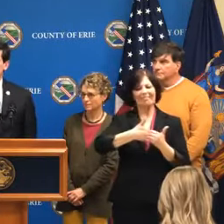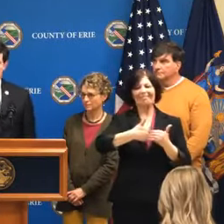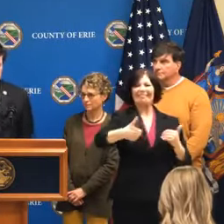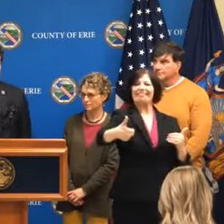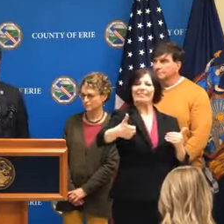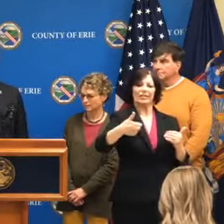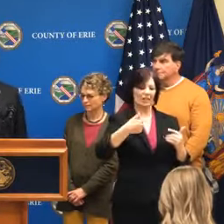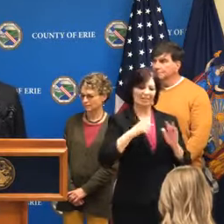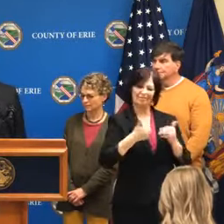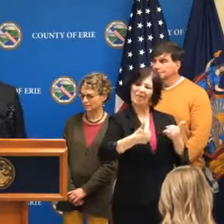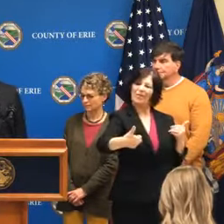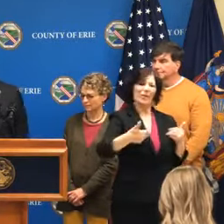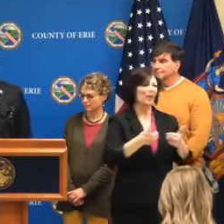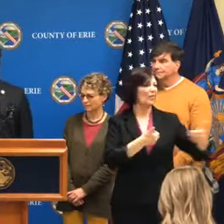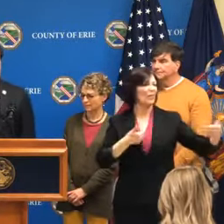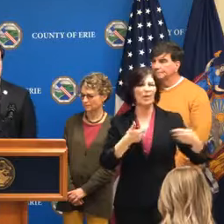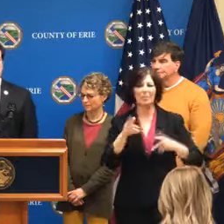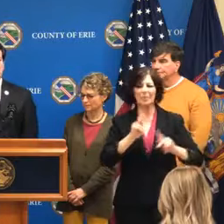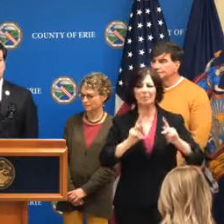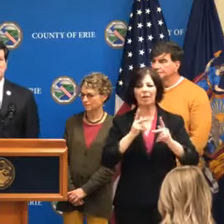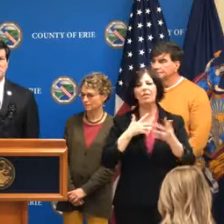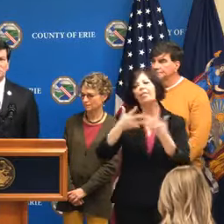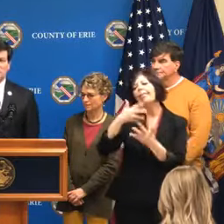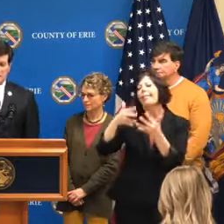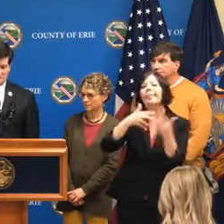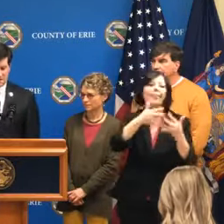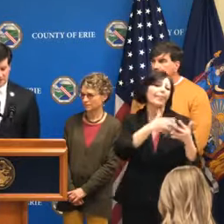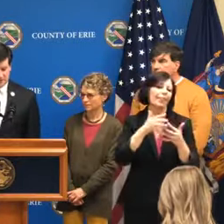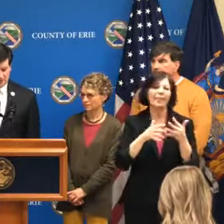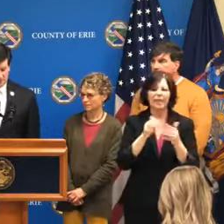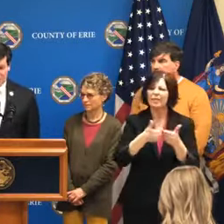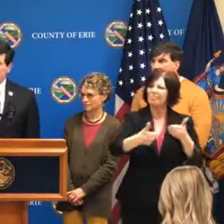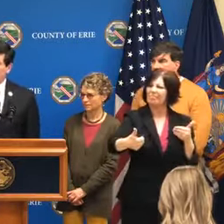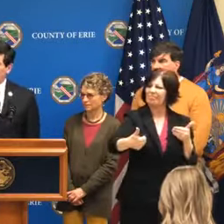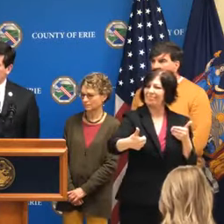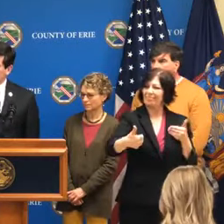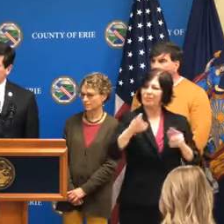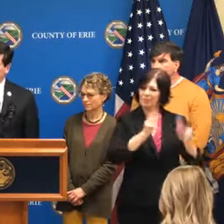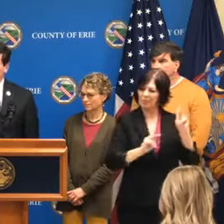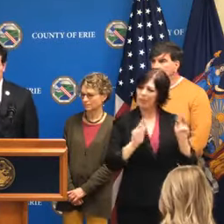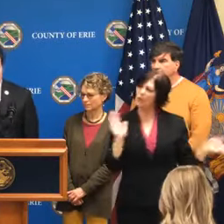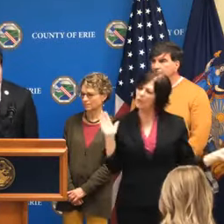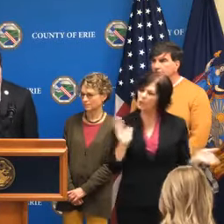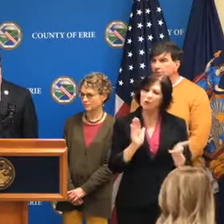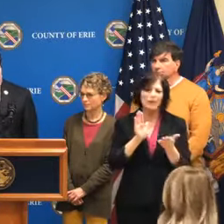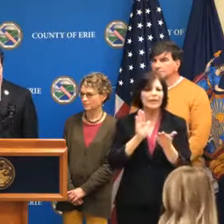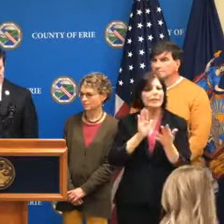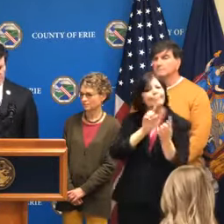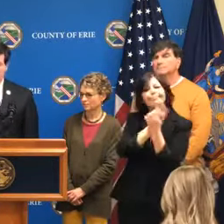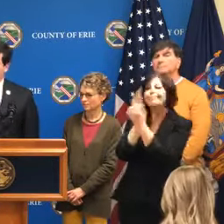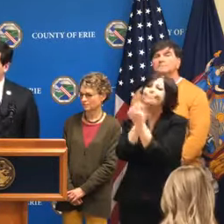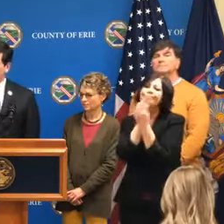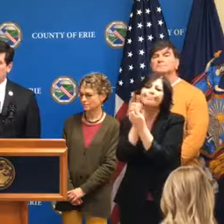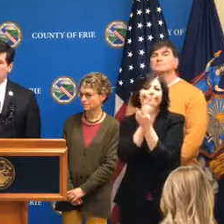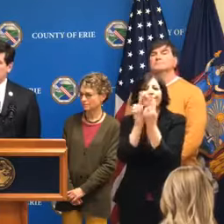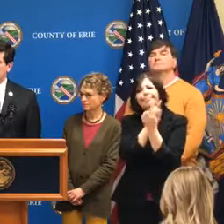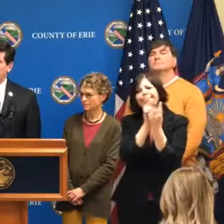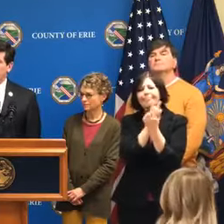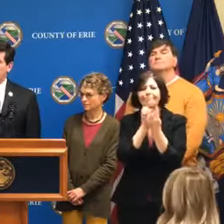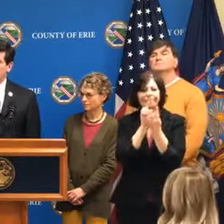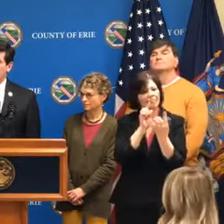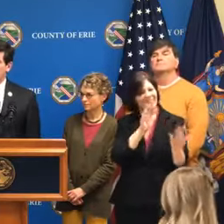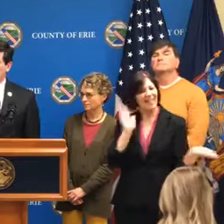virus's transmission by reducing frequency and duration of social contact among people, reducing face-to-face contact. Multiple